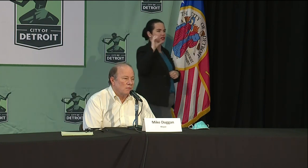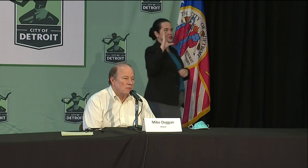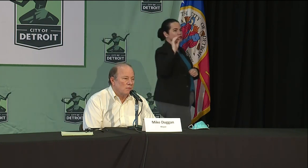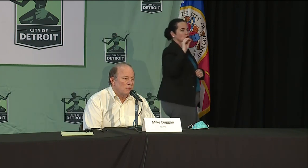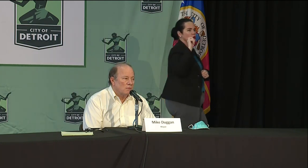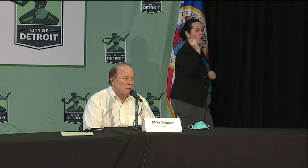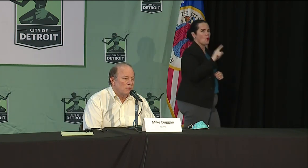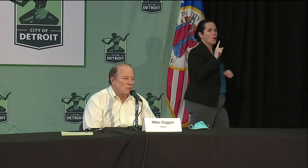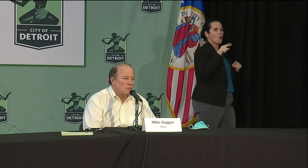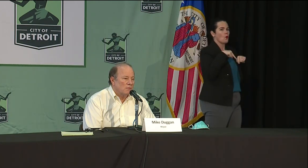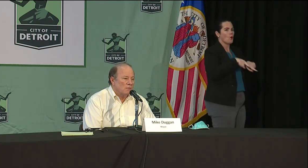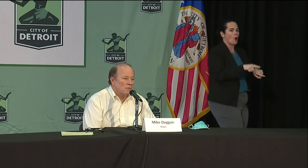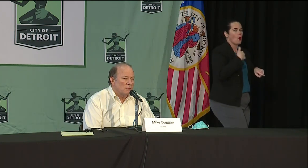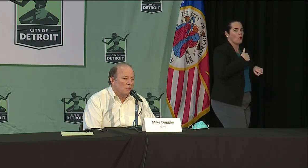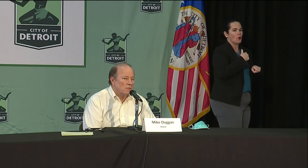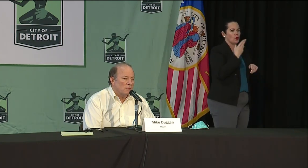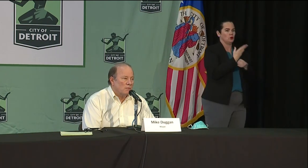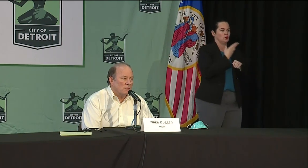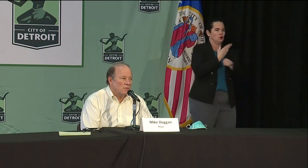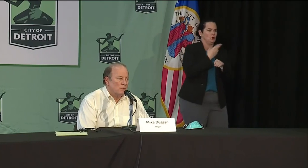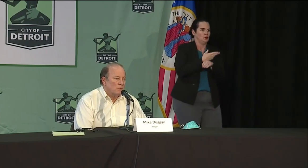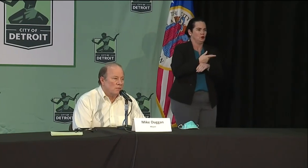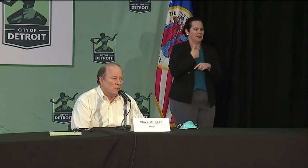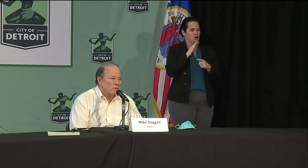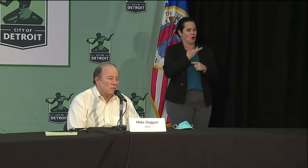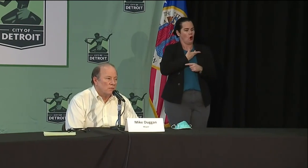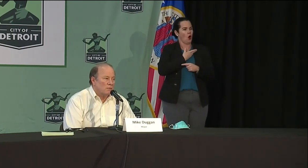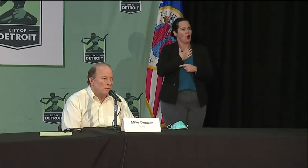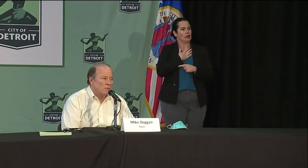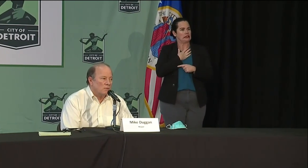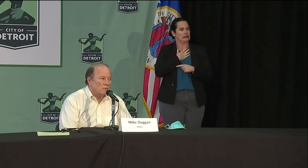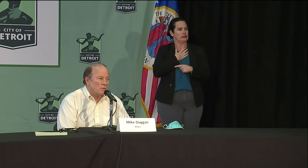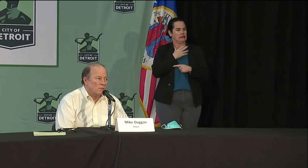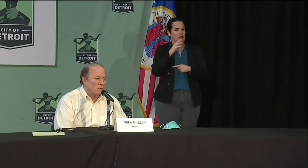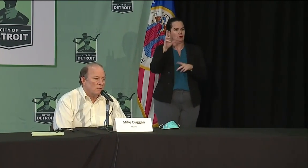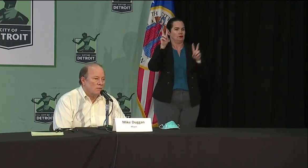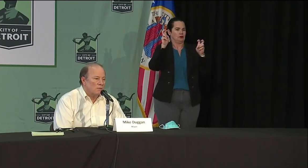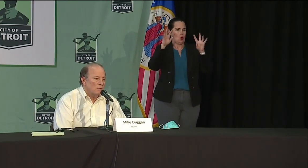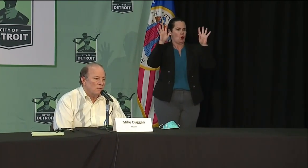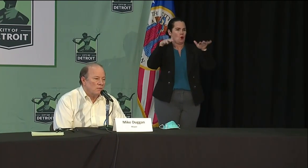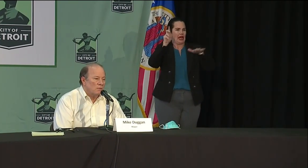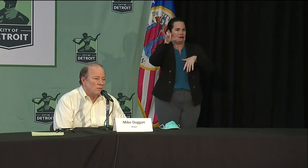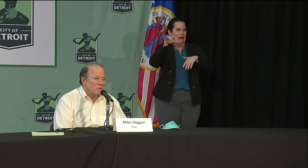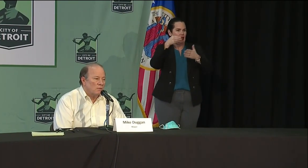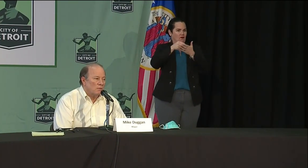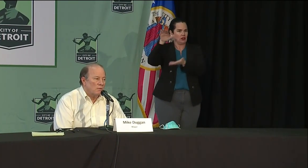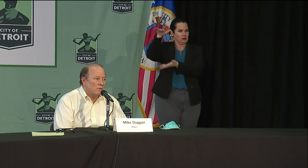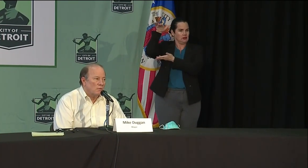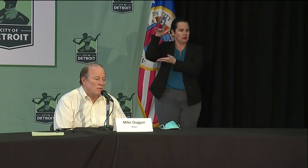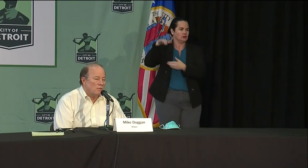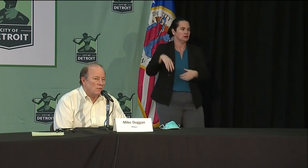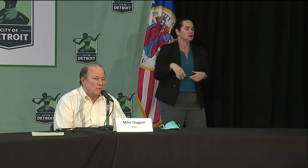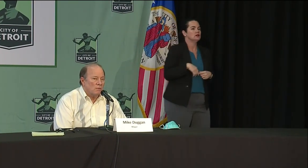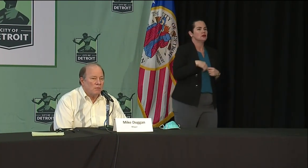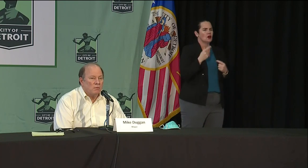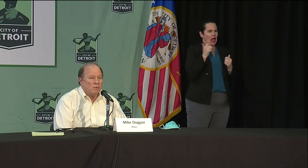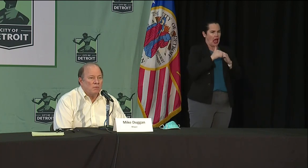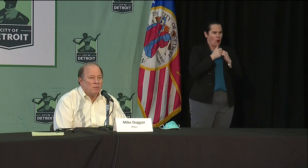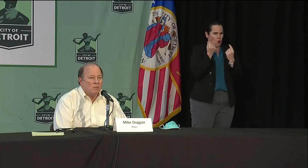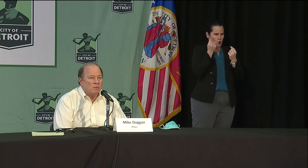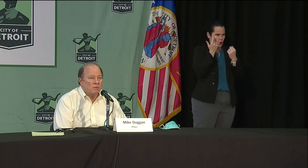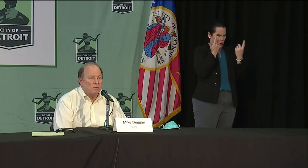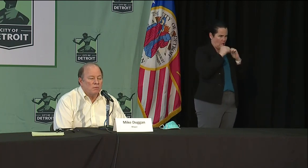its rainy day funds, where does it leave pensioners? So an important part of this plan,